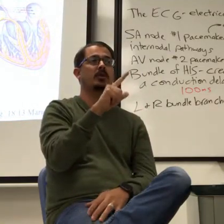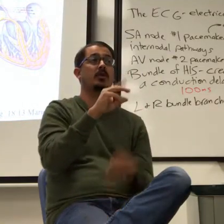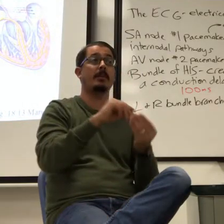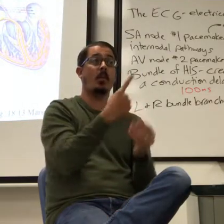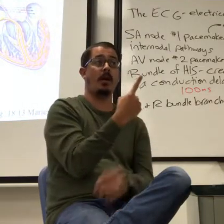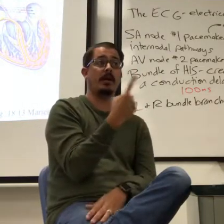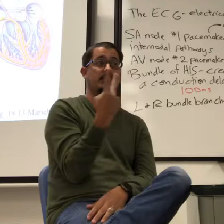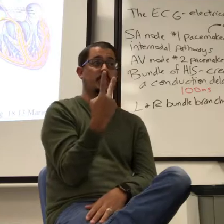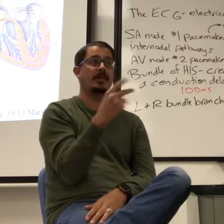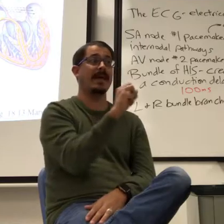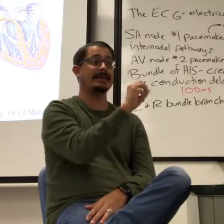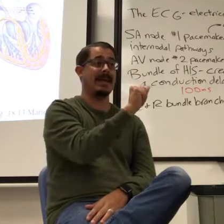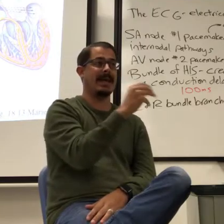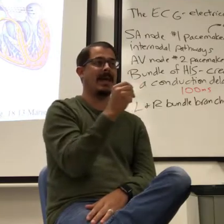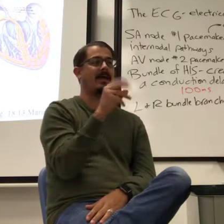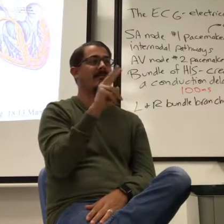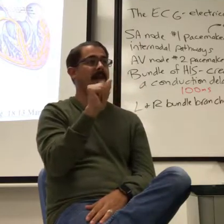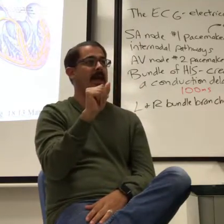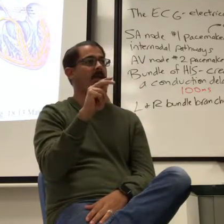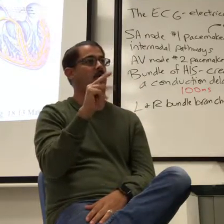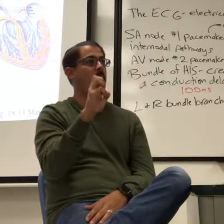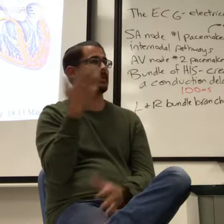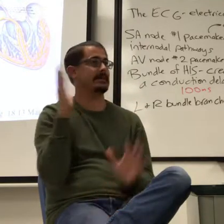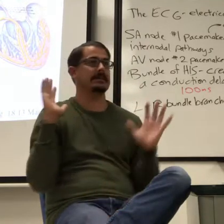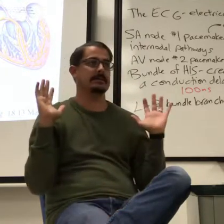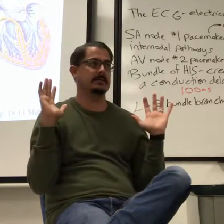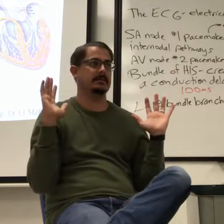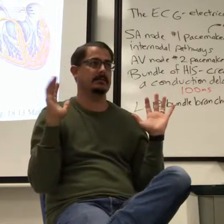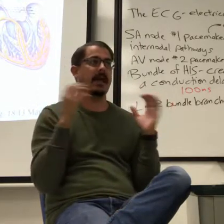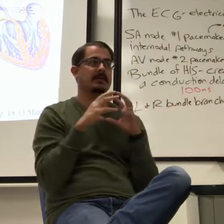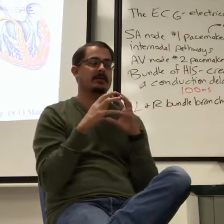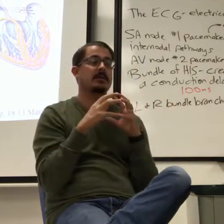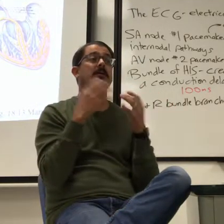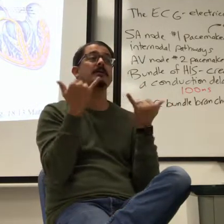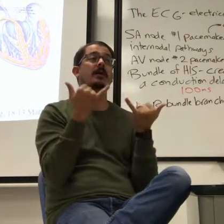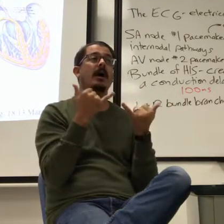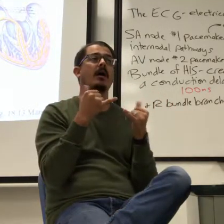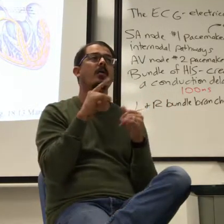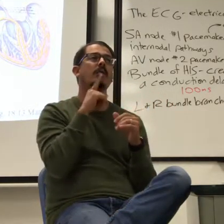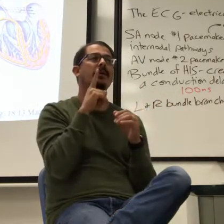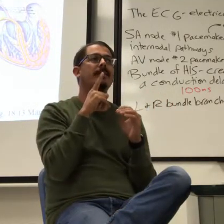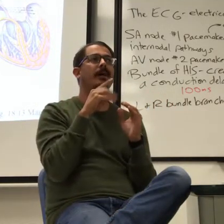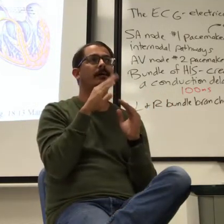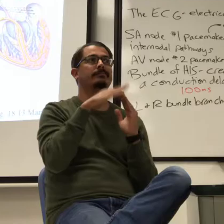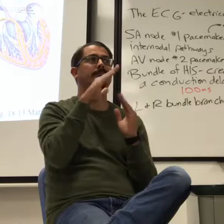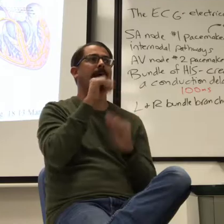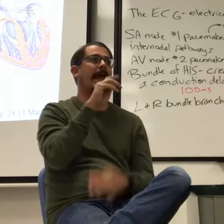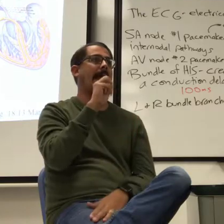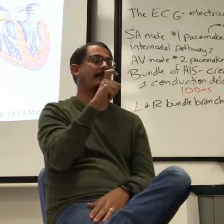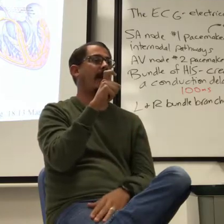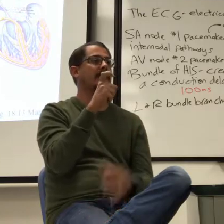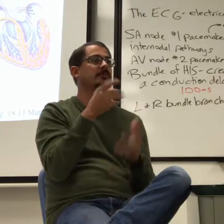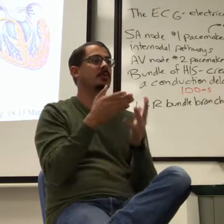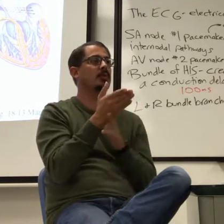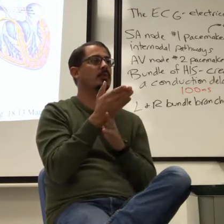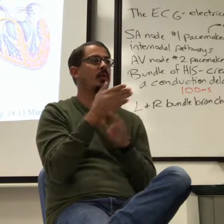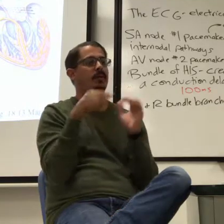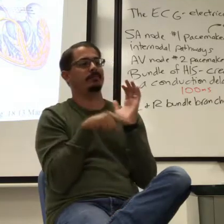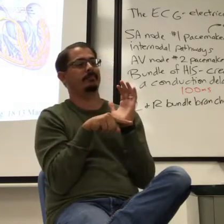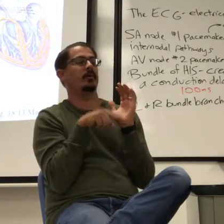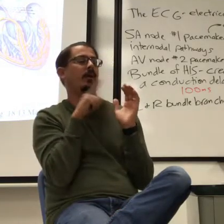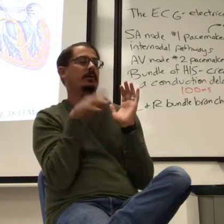two, SAAV node. Now, we're going to the apex of the heart. The signal spreads all the way down there to the